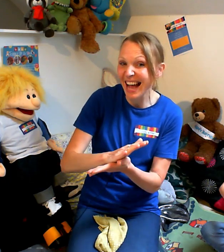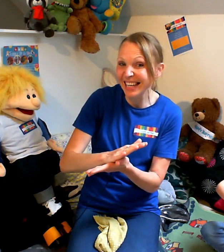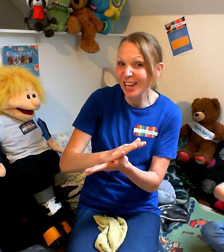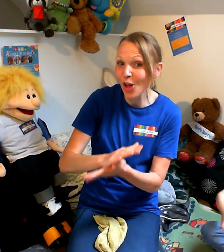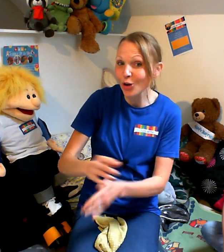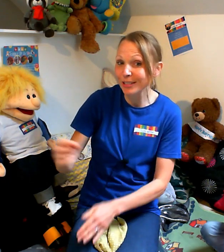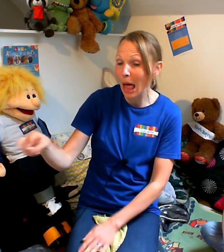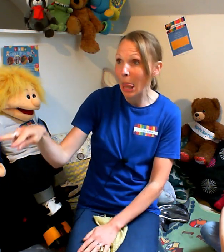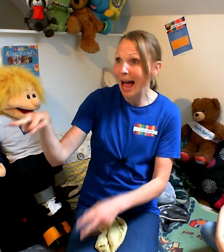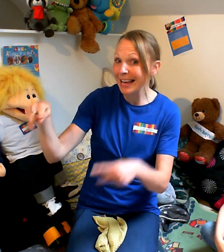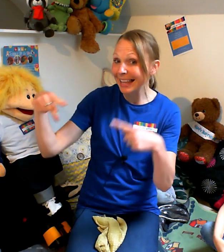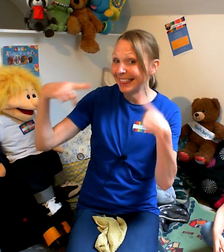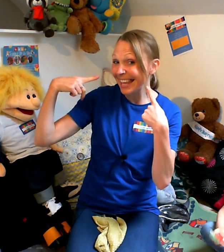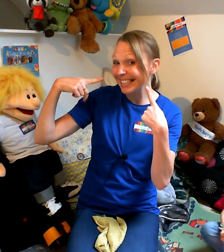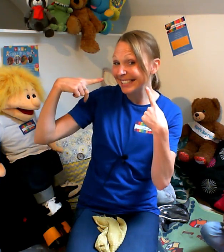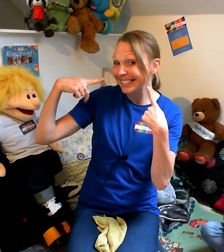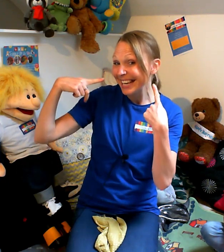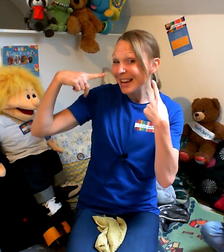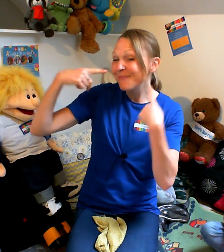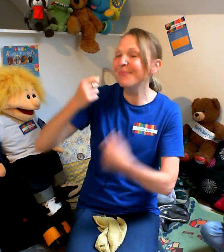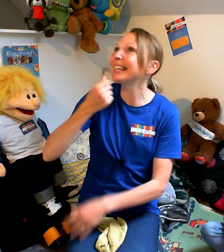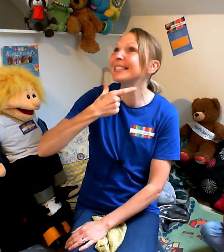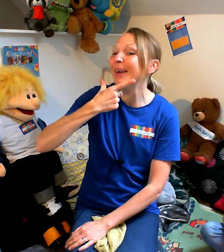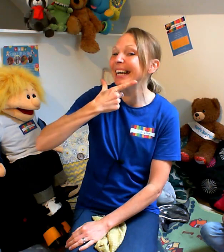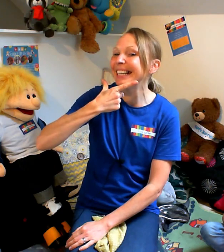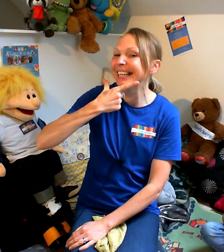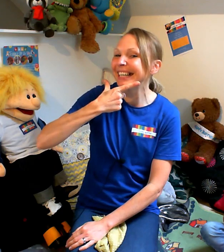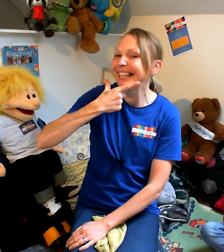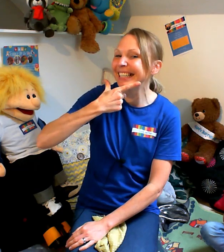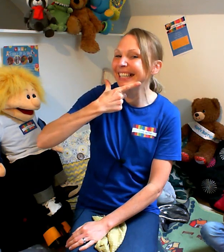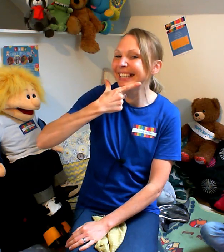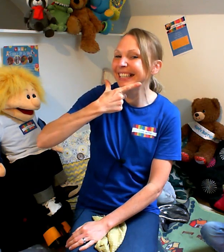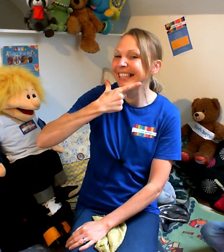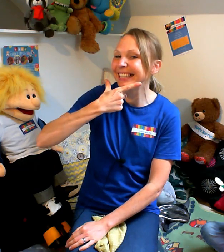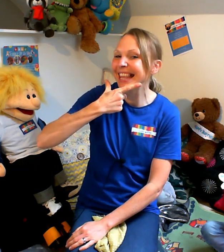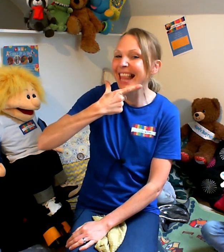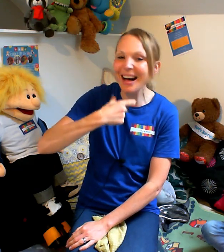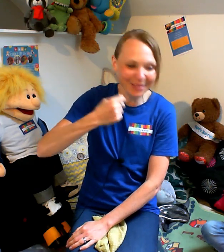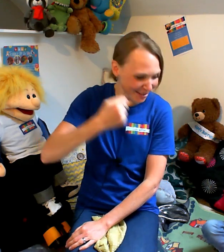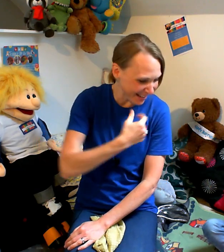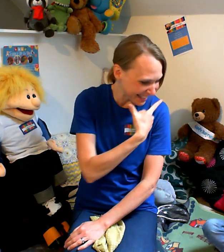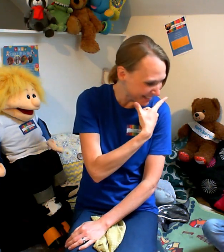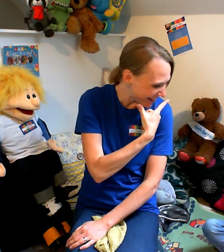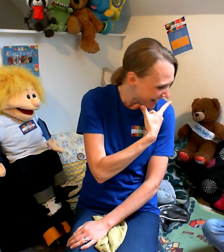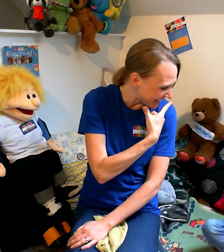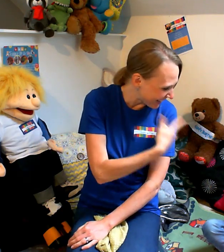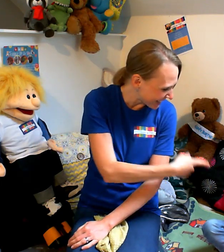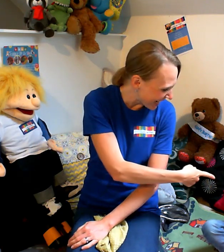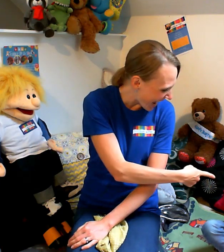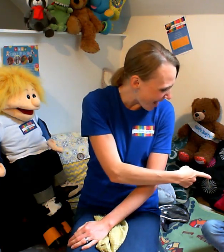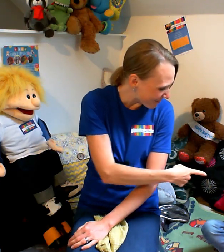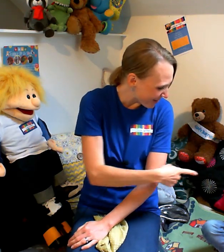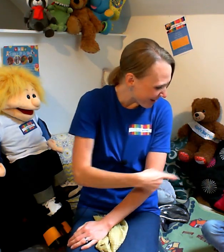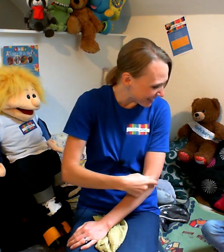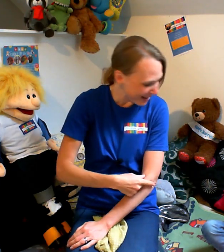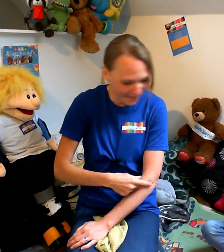it looks like this. Big smiles. Lovely big smiles and a happy face over